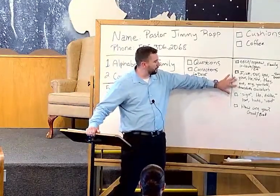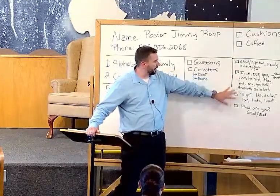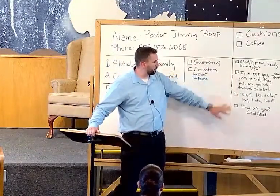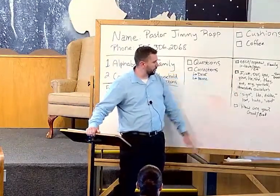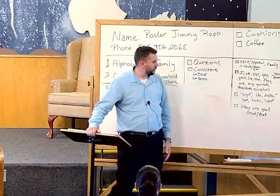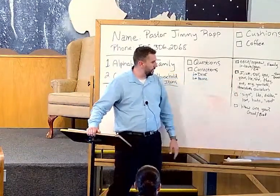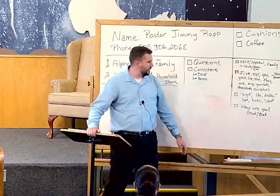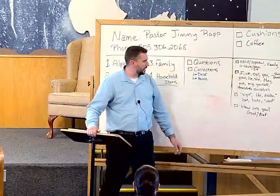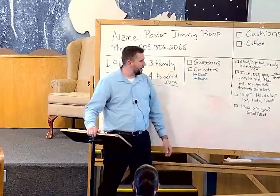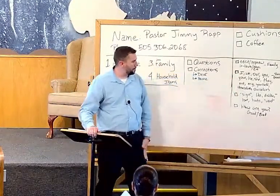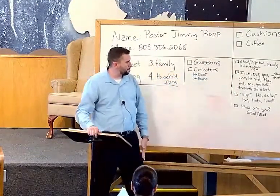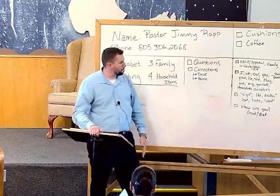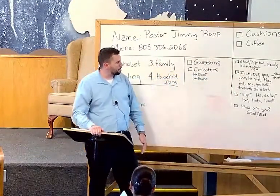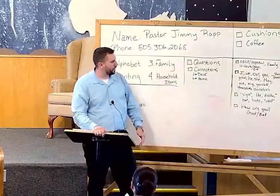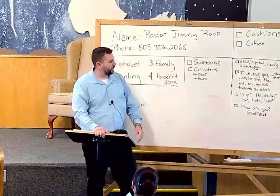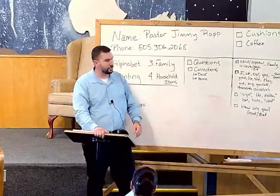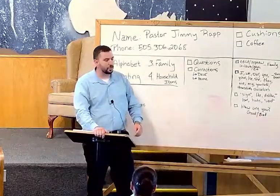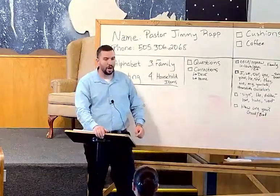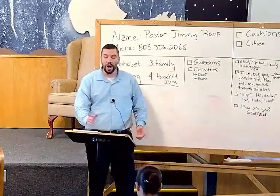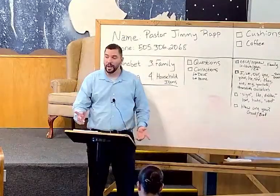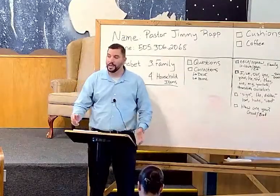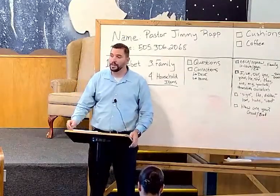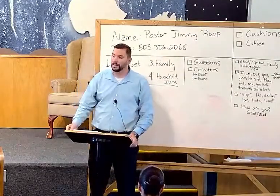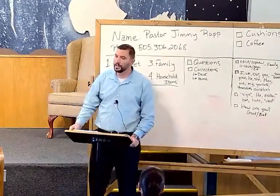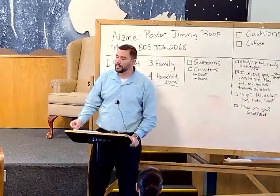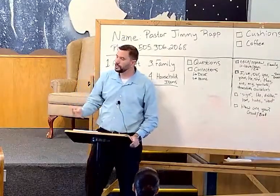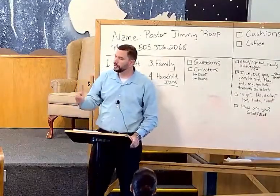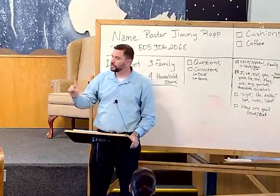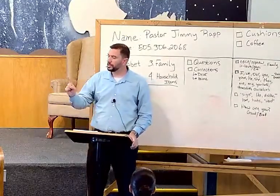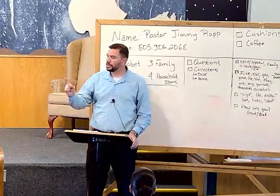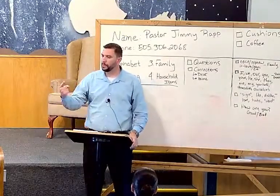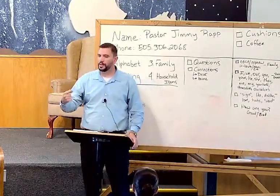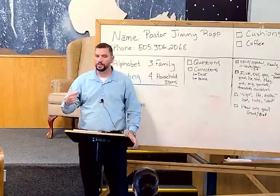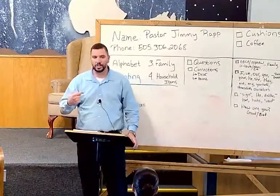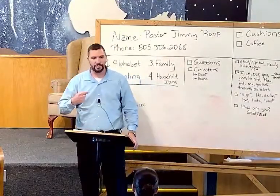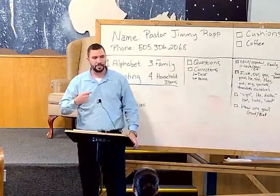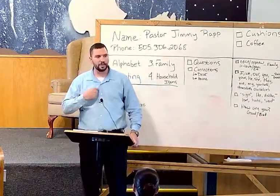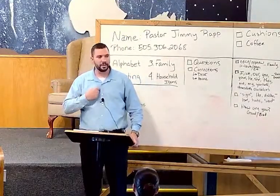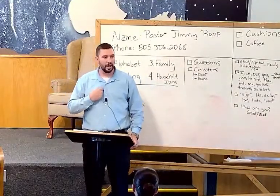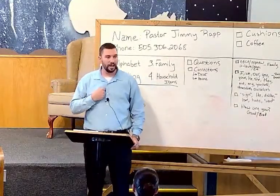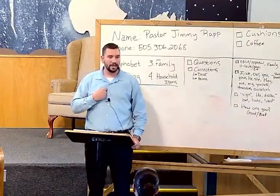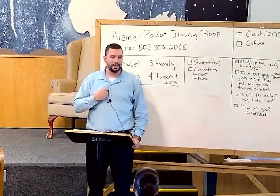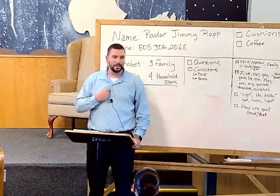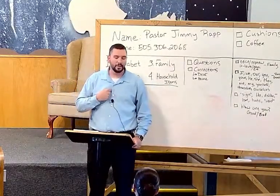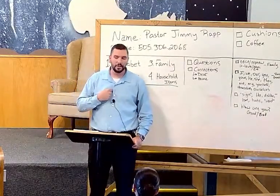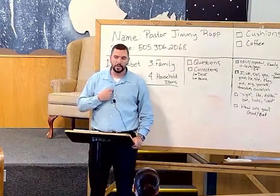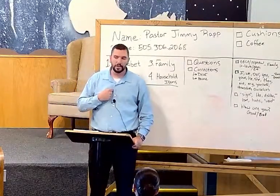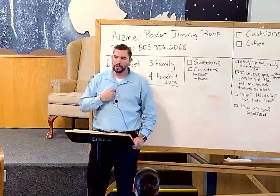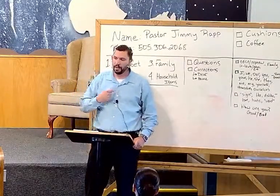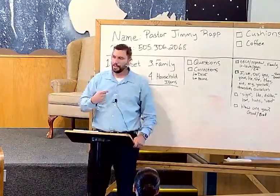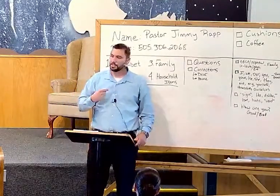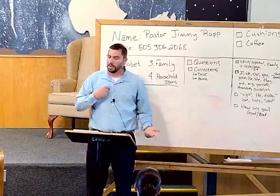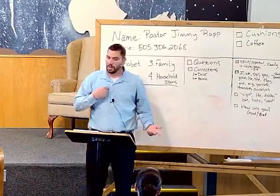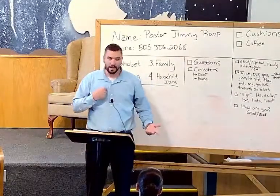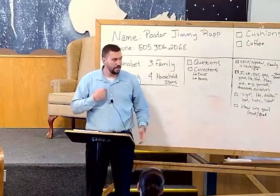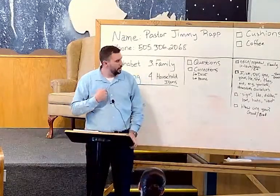pronouns. And so I is you're just going to point at yourself. I. And that's I. And